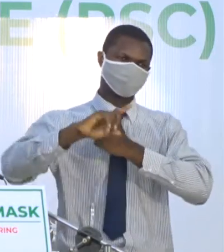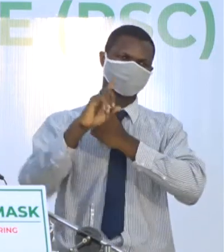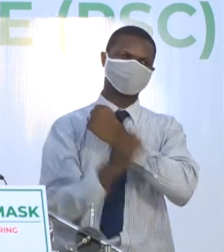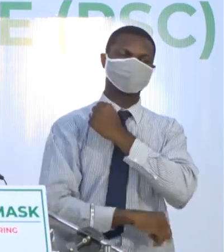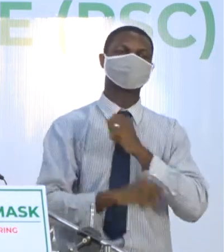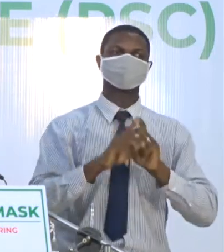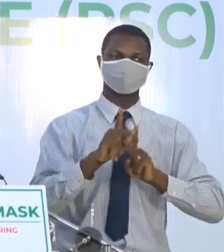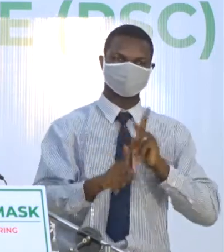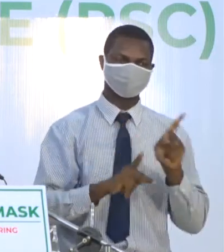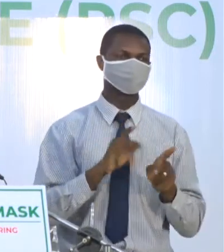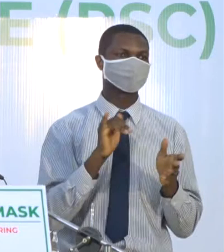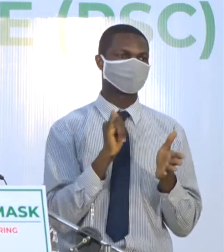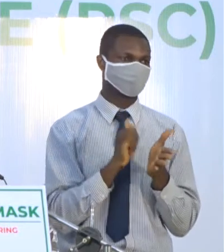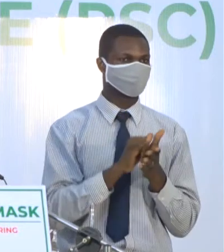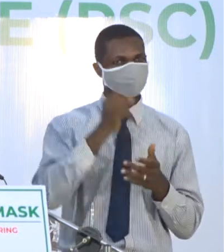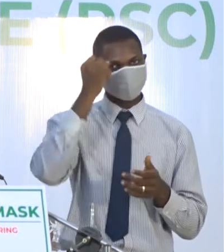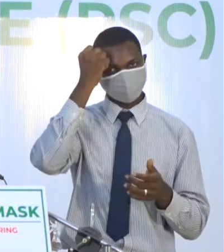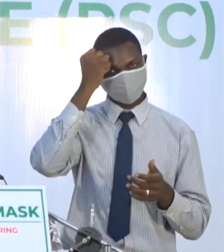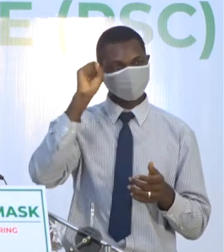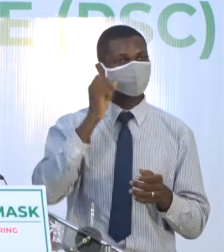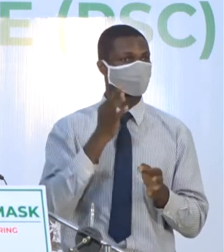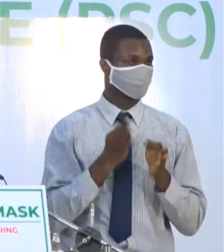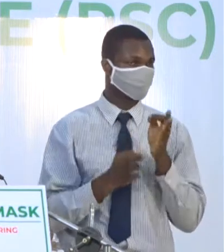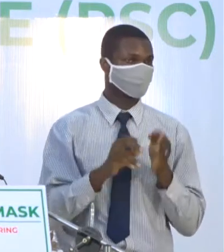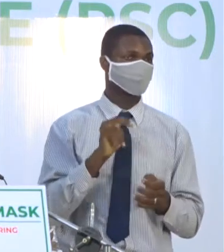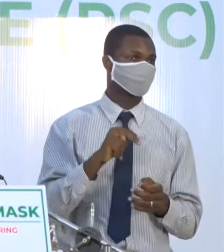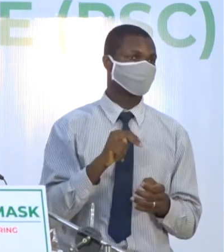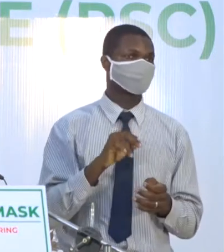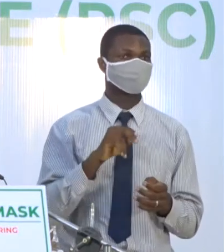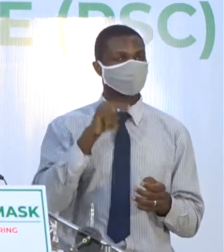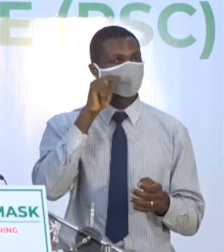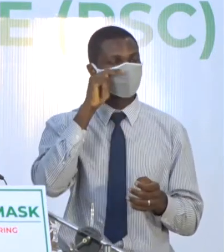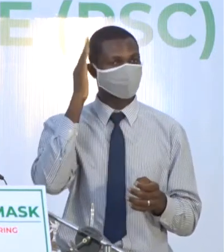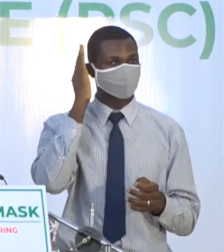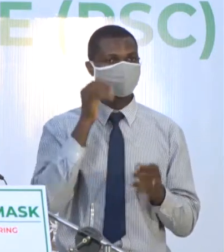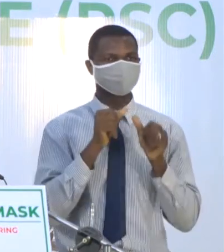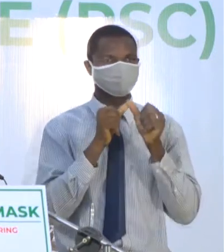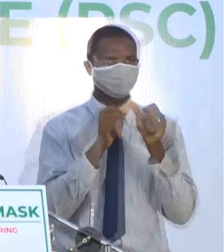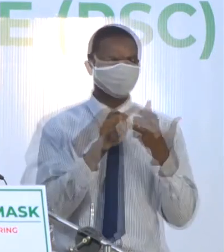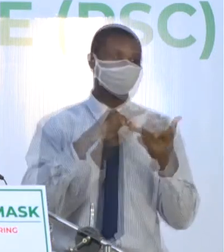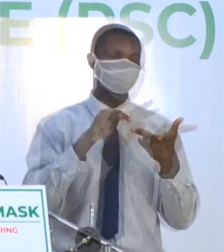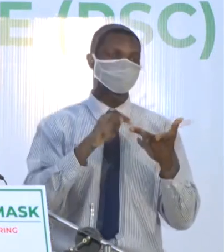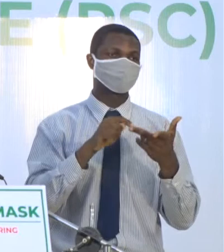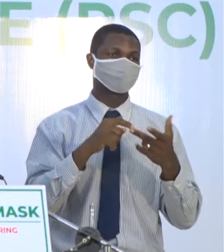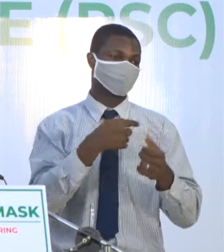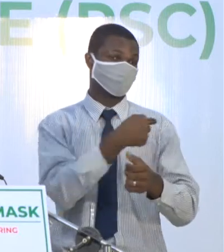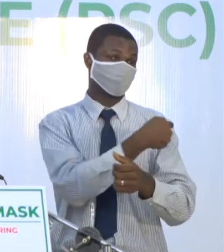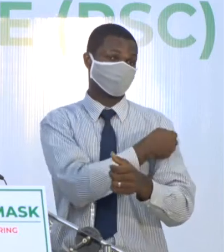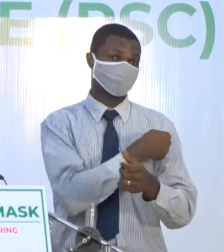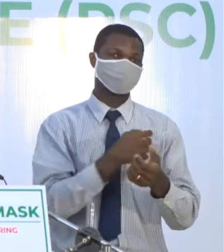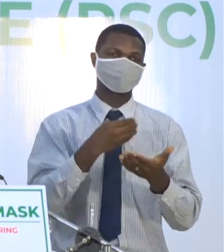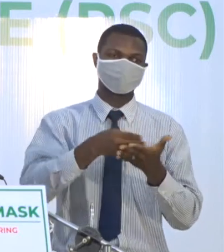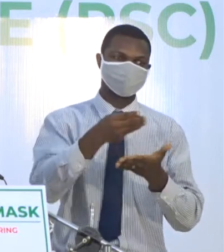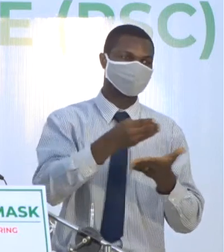the matter. He assured Nigerians that the outcome will be in the interest of the country. For some time